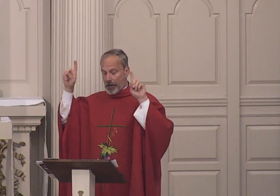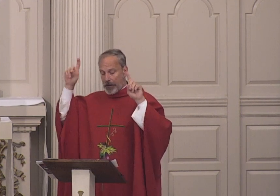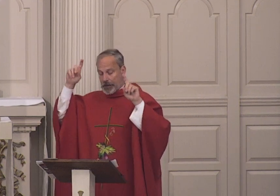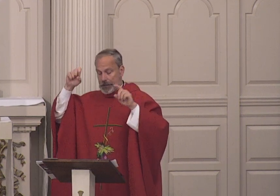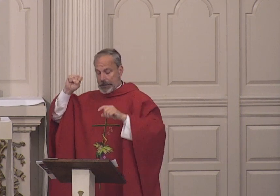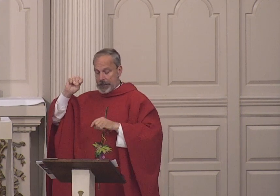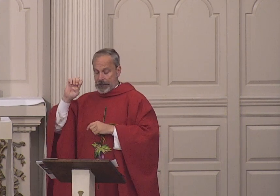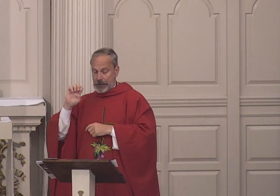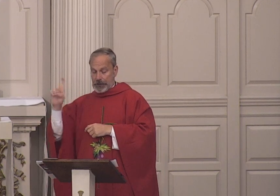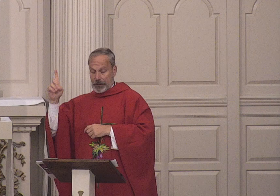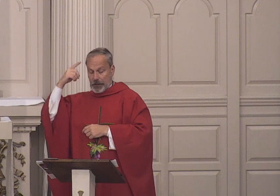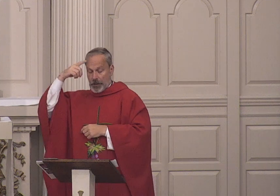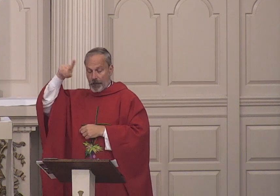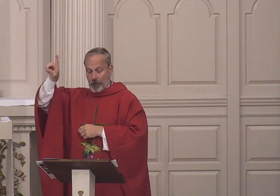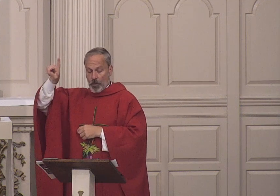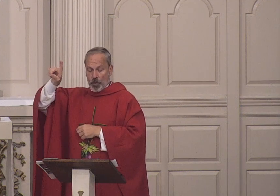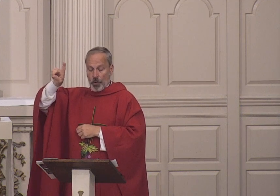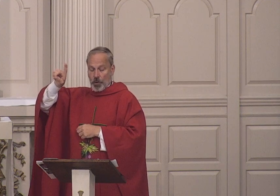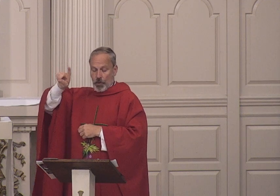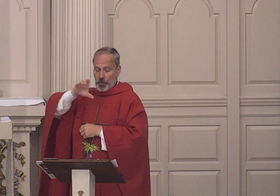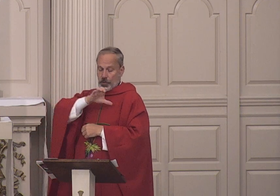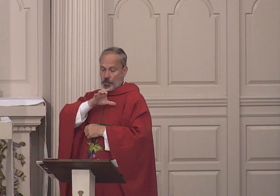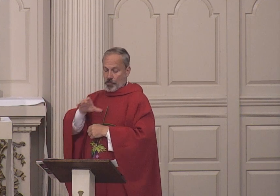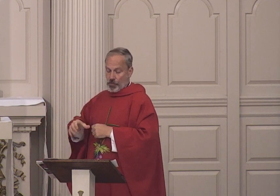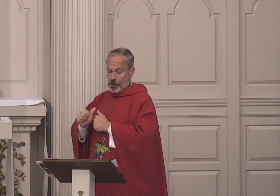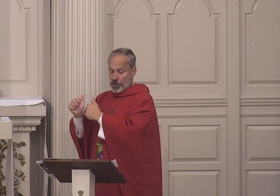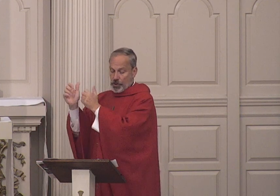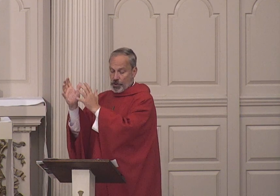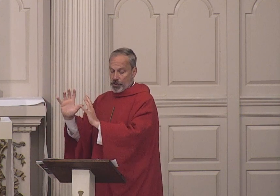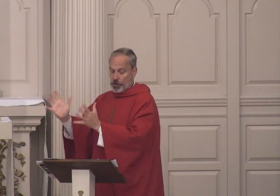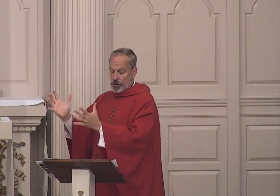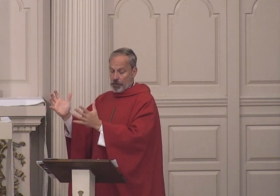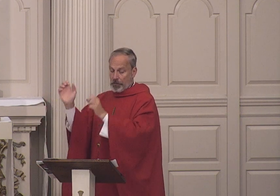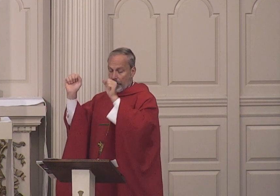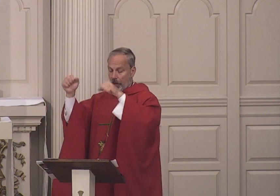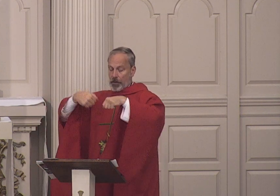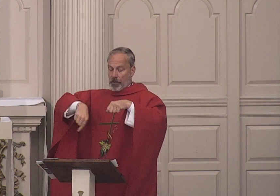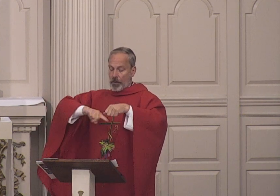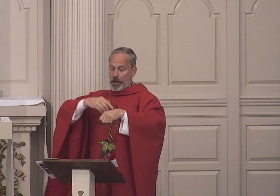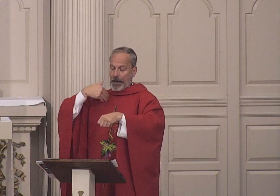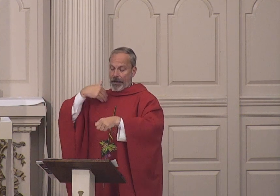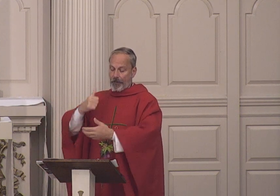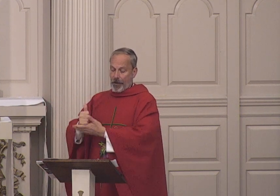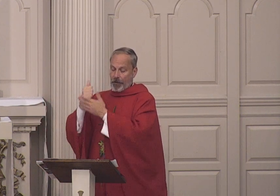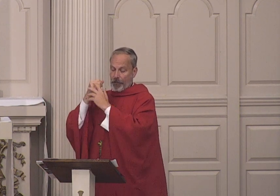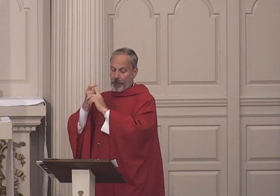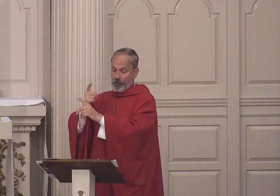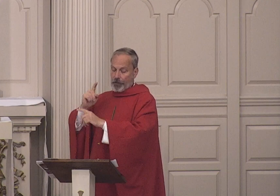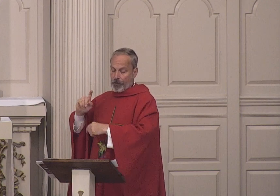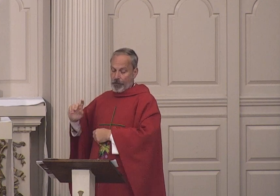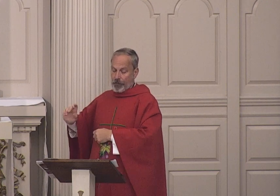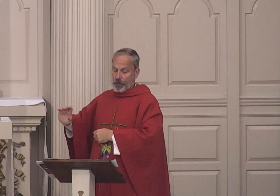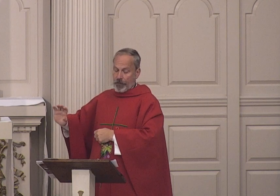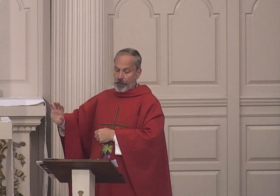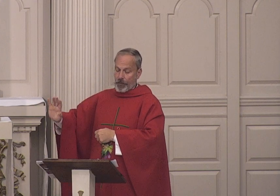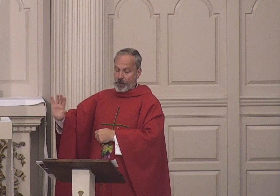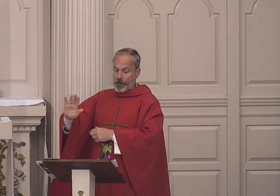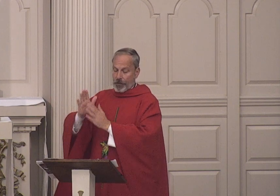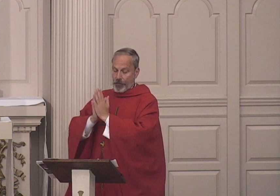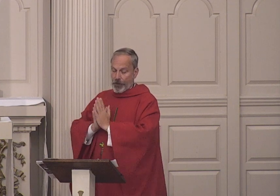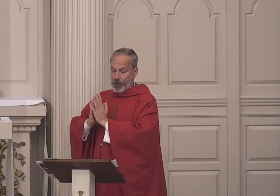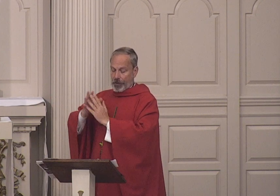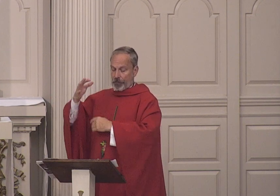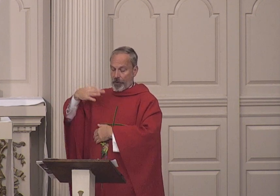grant that we may be defended by their help and profit always from their example.